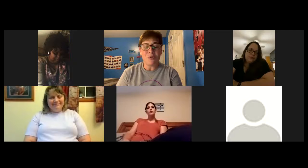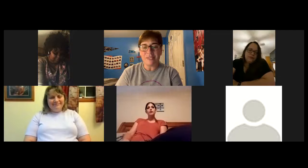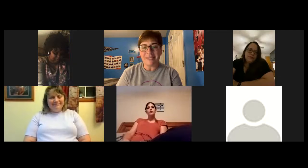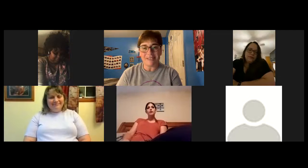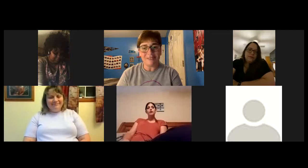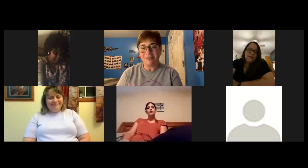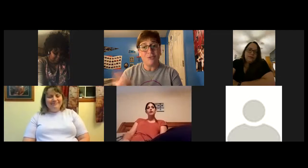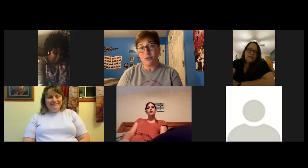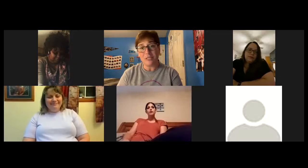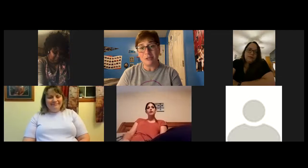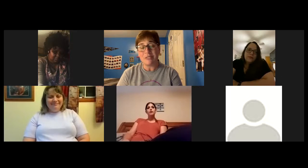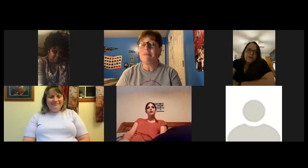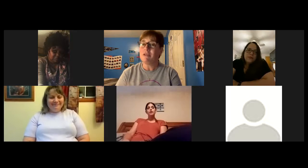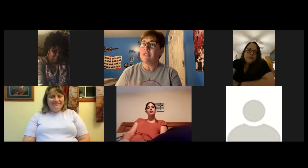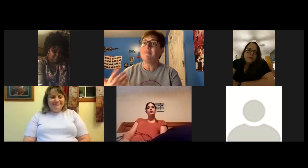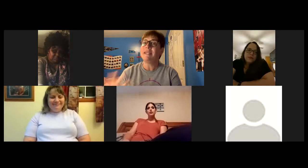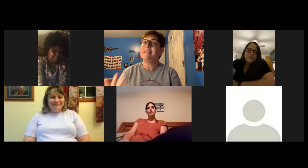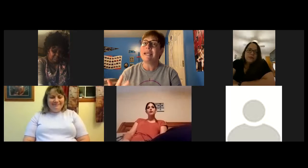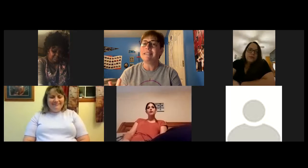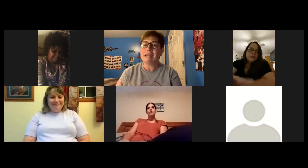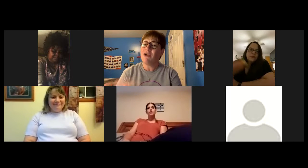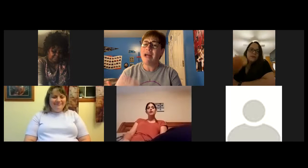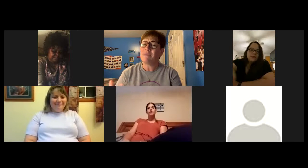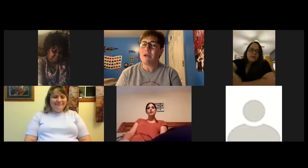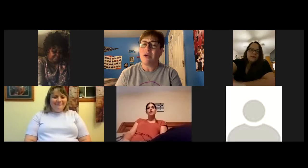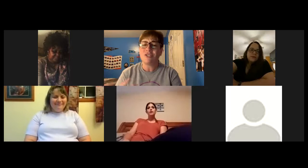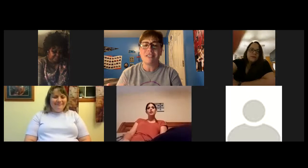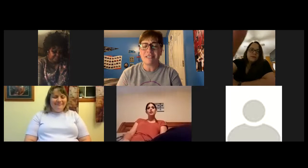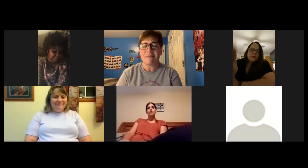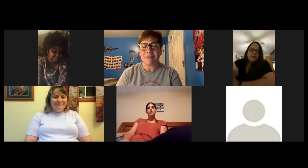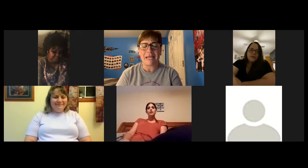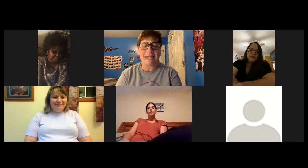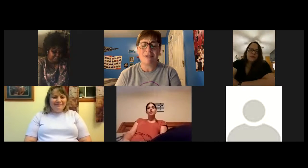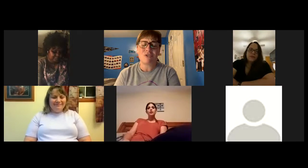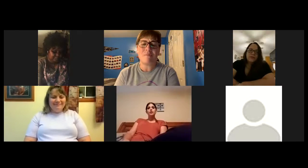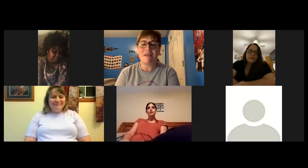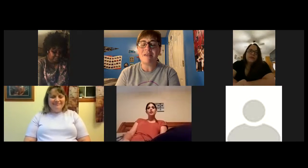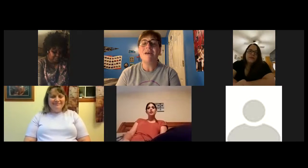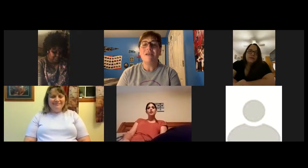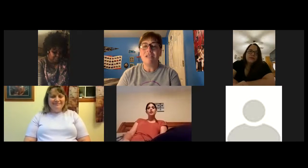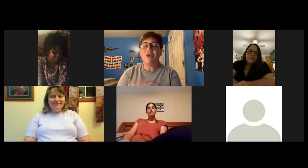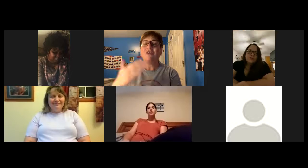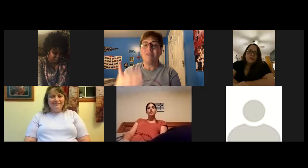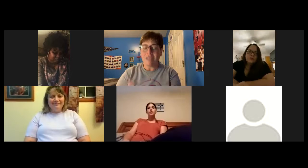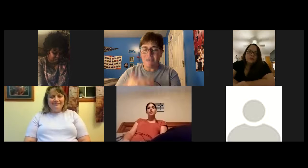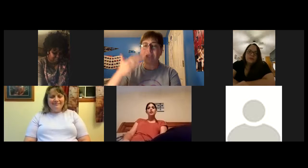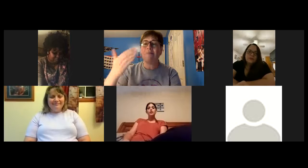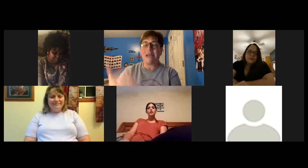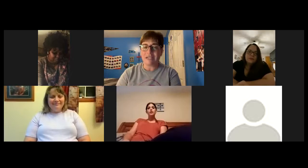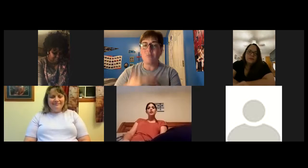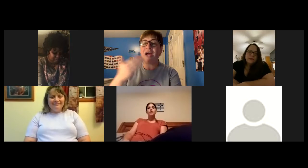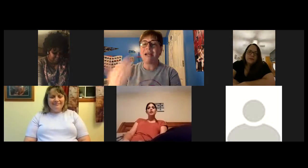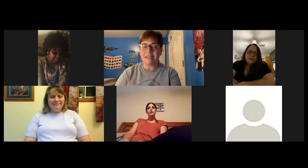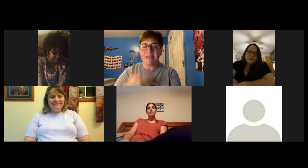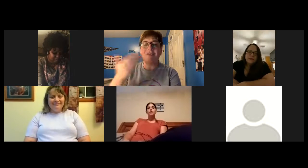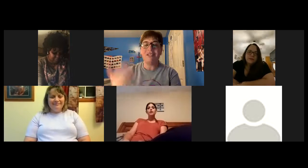don't use it, you truly lose it. I mean, there's some things I can say. He'll ask me questions and sometimes I can answer him, but if you get back